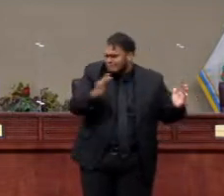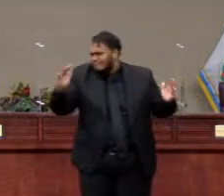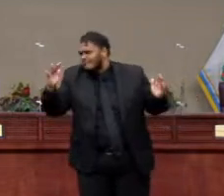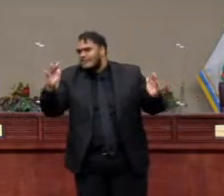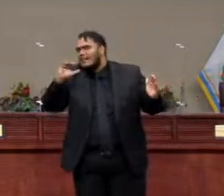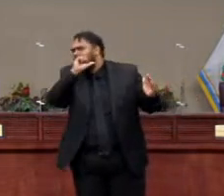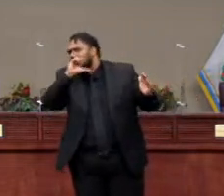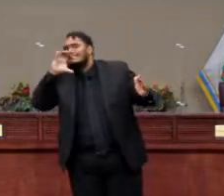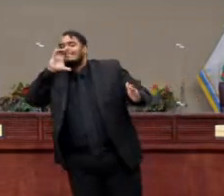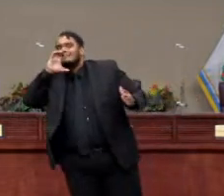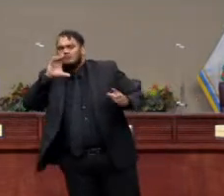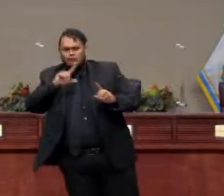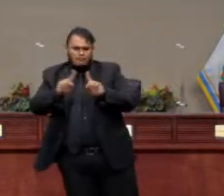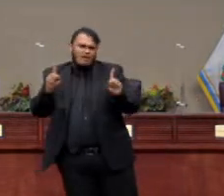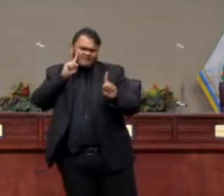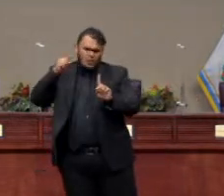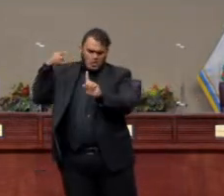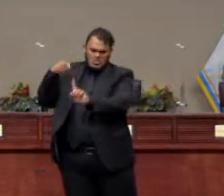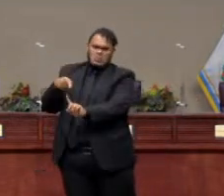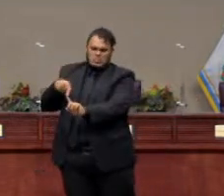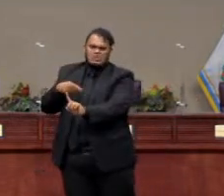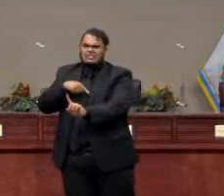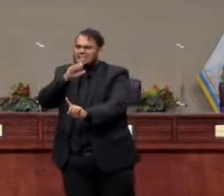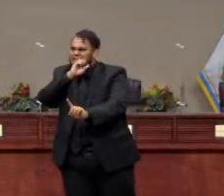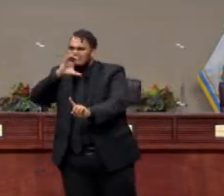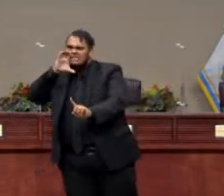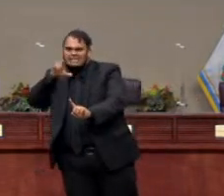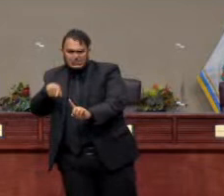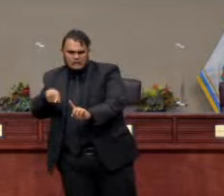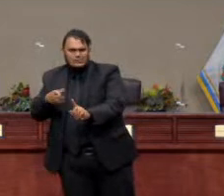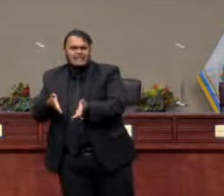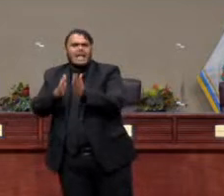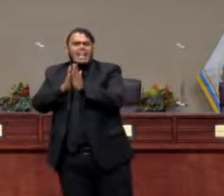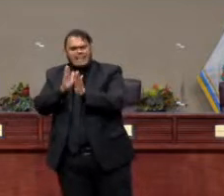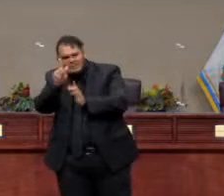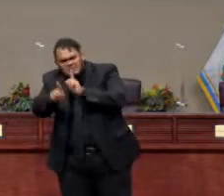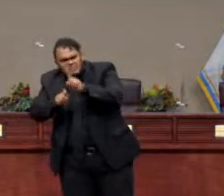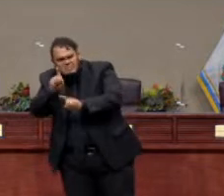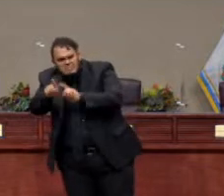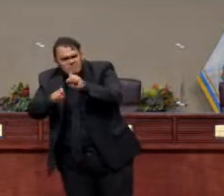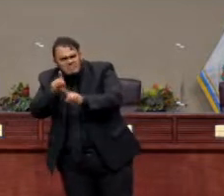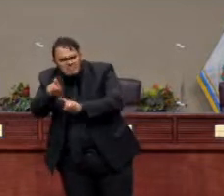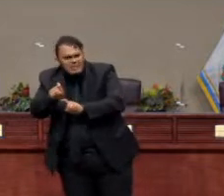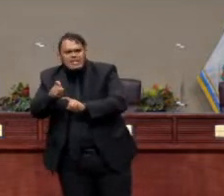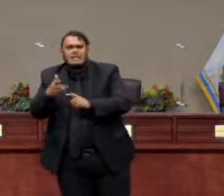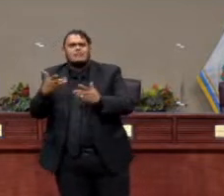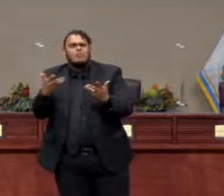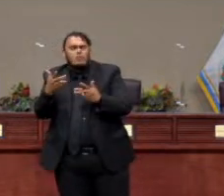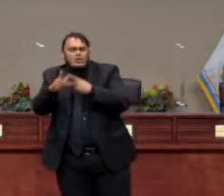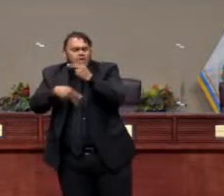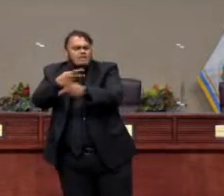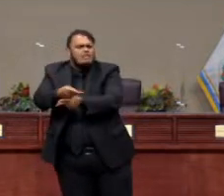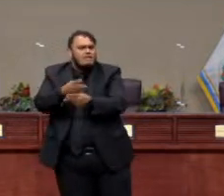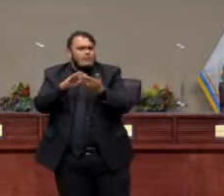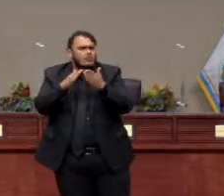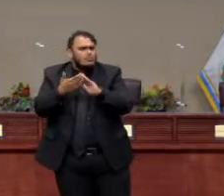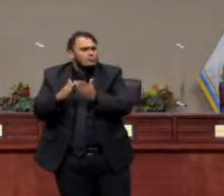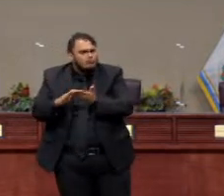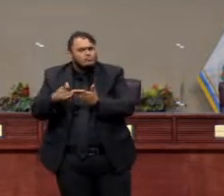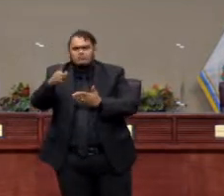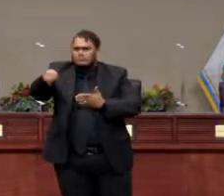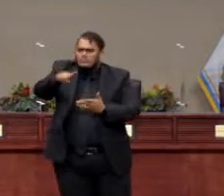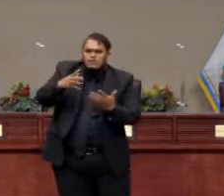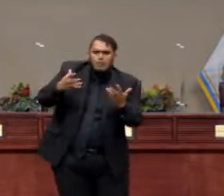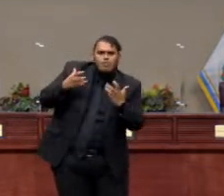about the seniors. So we are asking the seniors questions about what type of community they want to live in, what